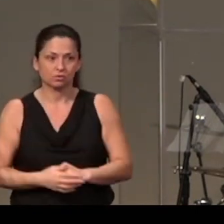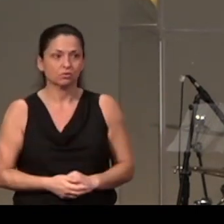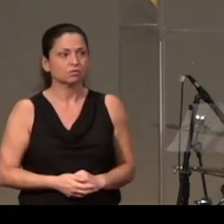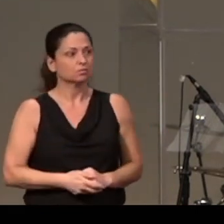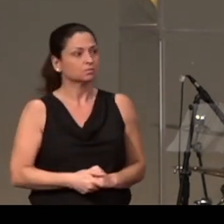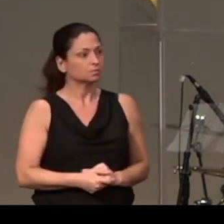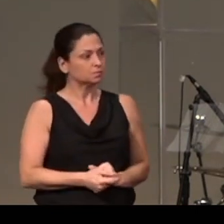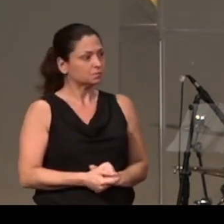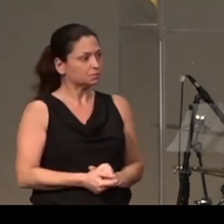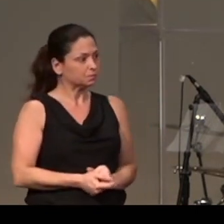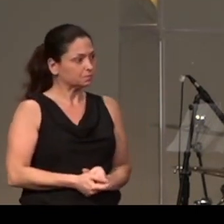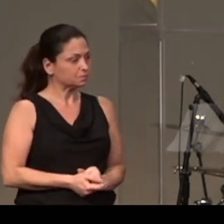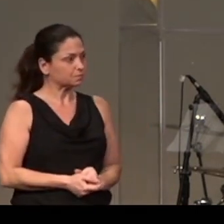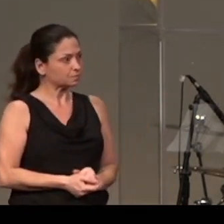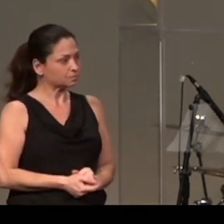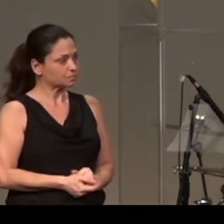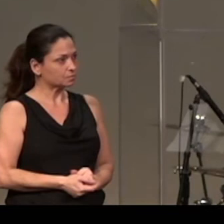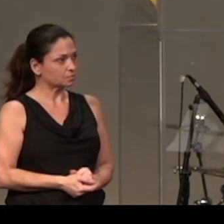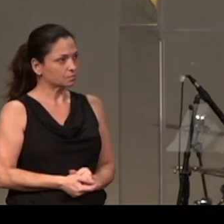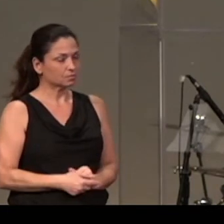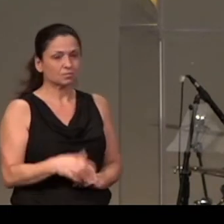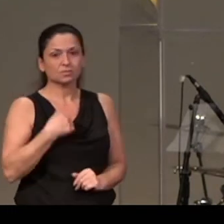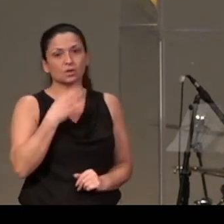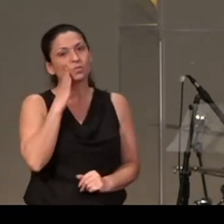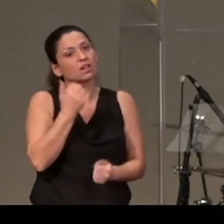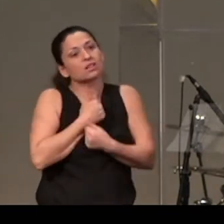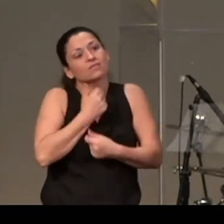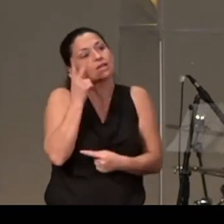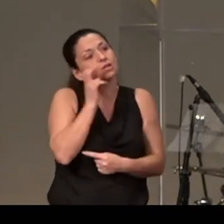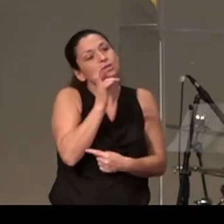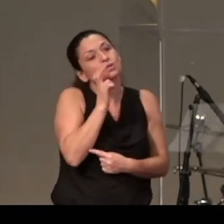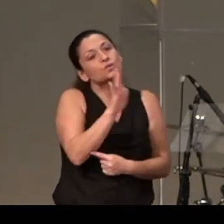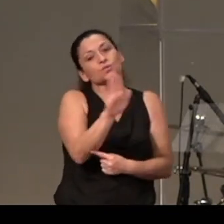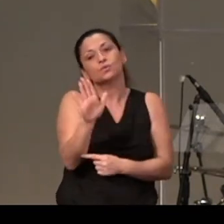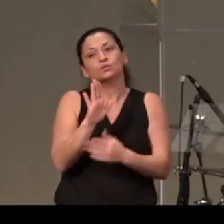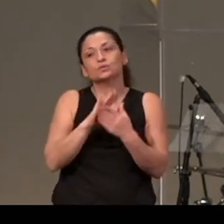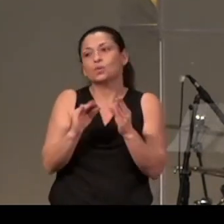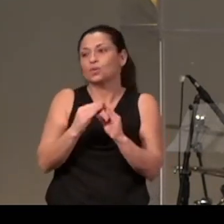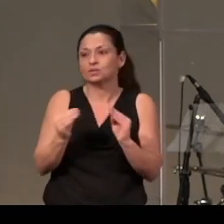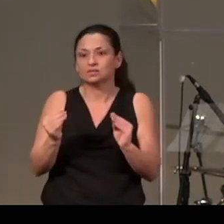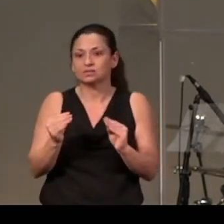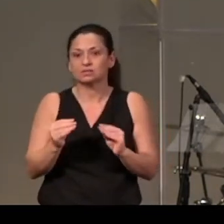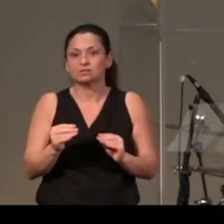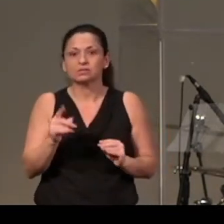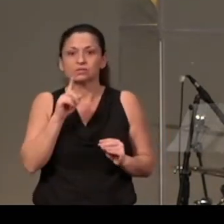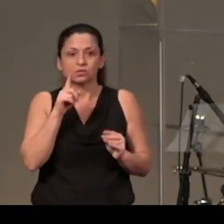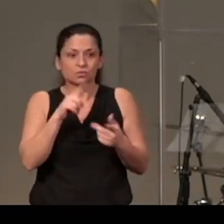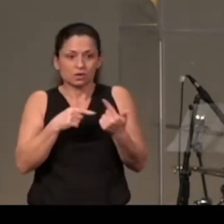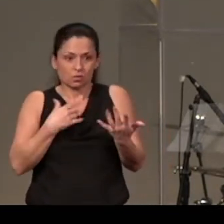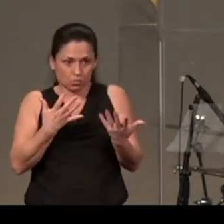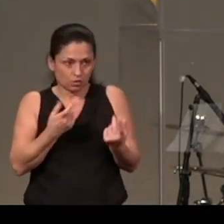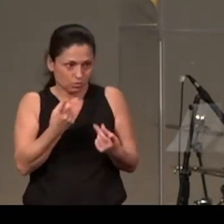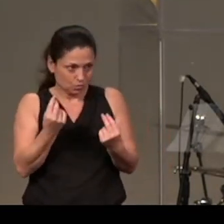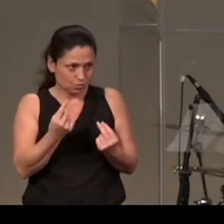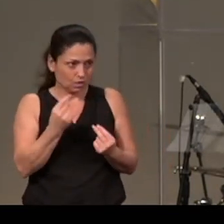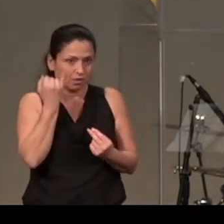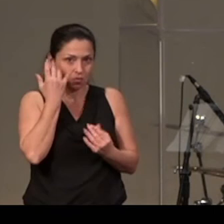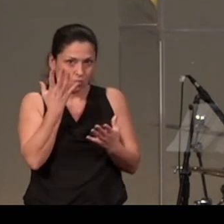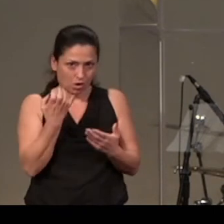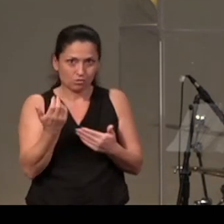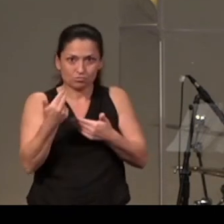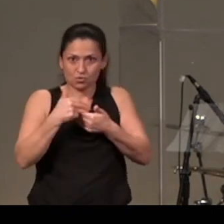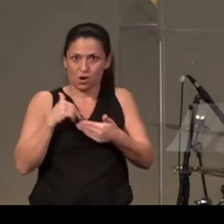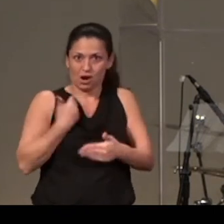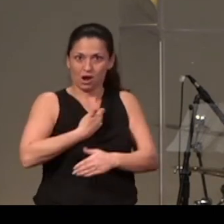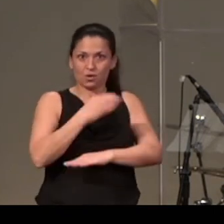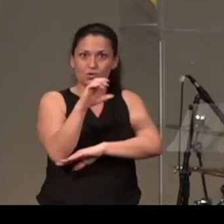that respond? I'd love to hear your stories. So here's what I want you to do. If you'd like to be a part of our Christmas team, and you could